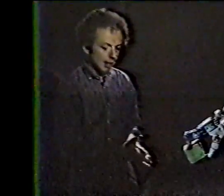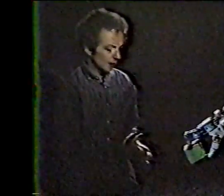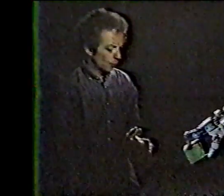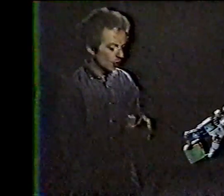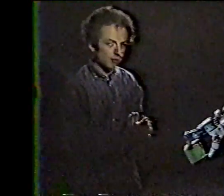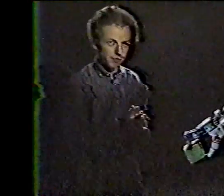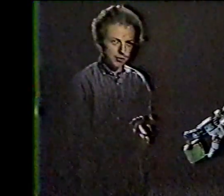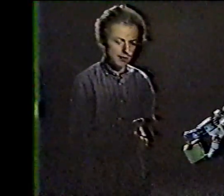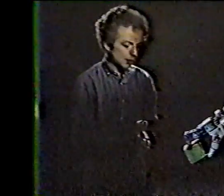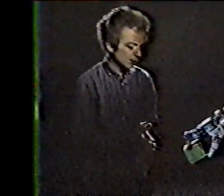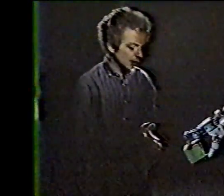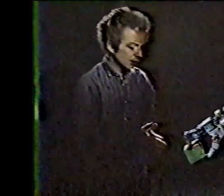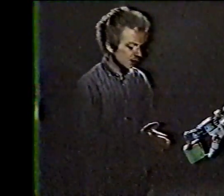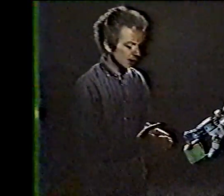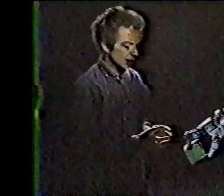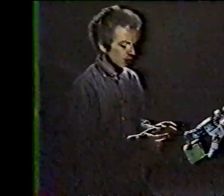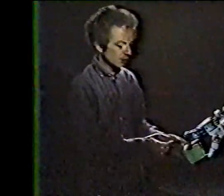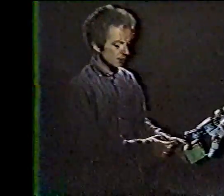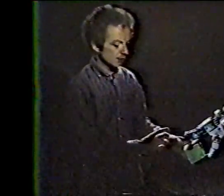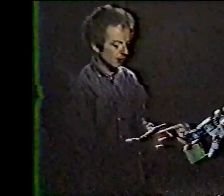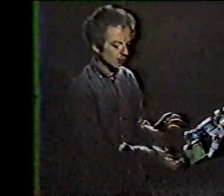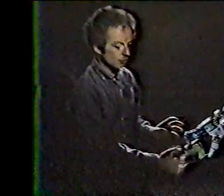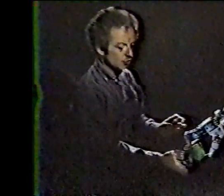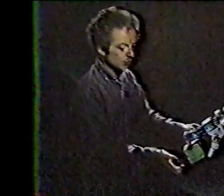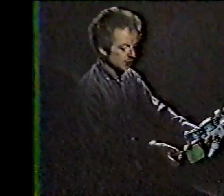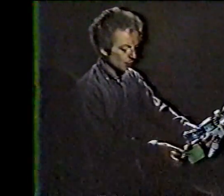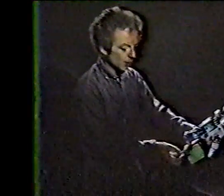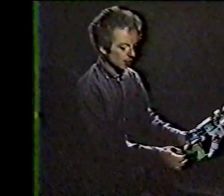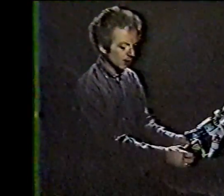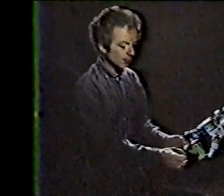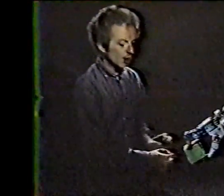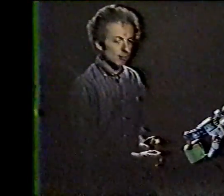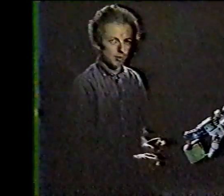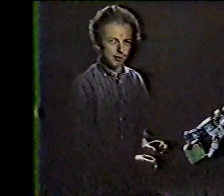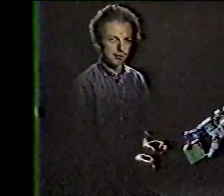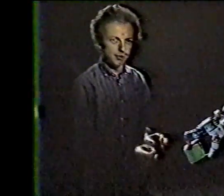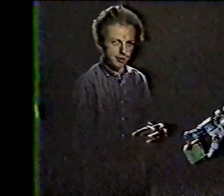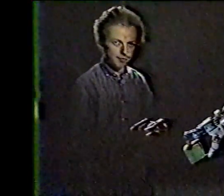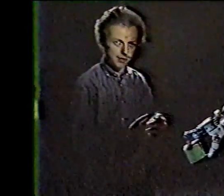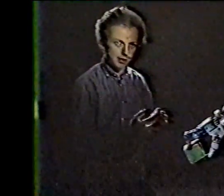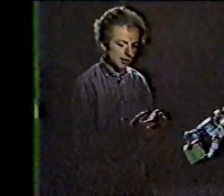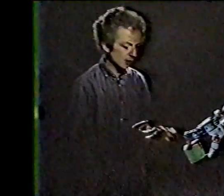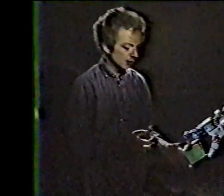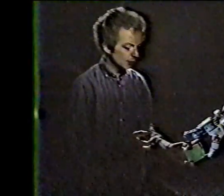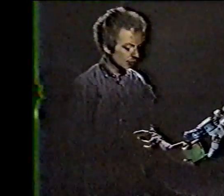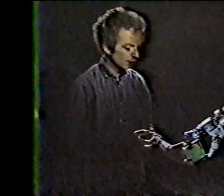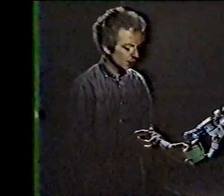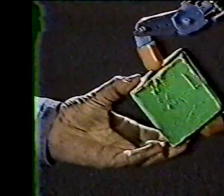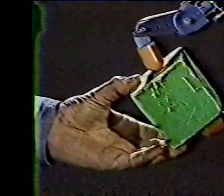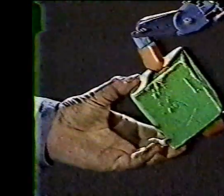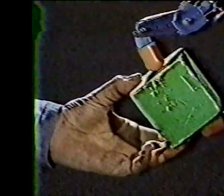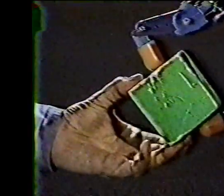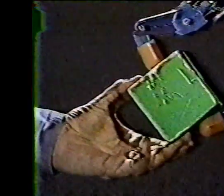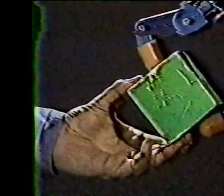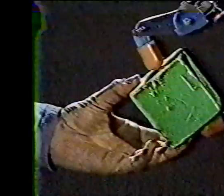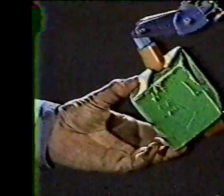And one of the features of this planner is that it actually is not only choosing where to grab, but also the stiffnesses at the individual fingers, so that it can hold